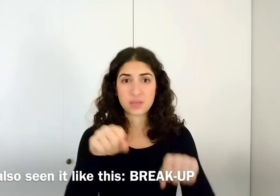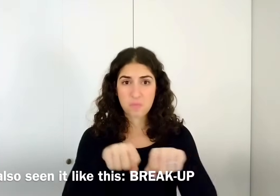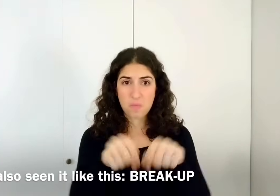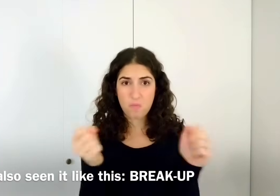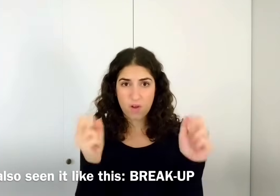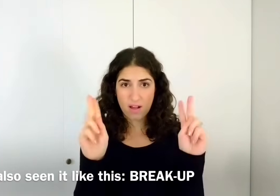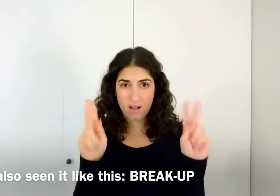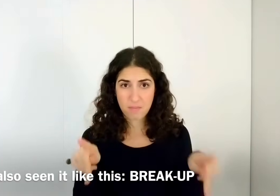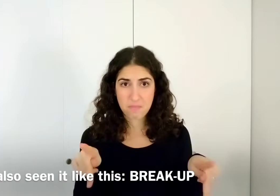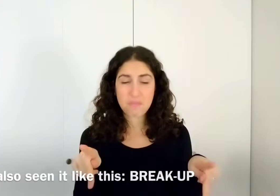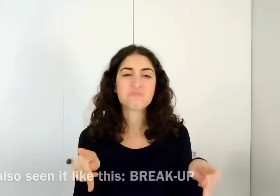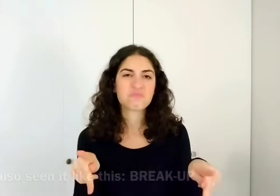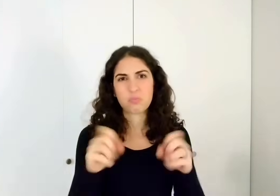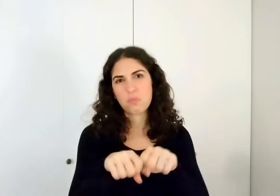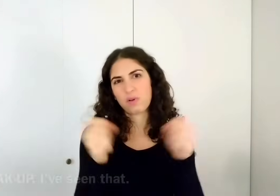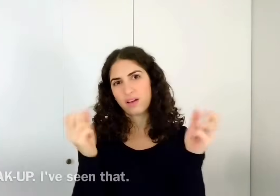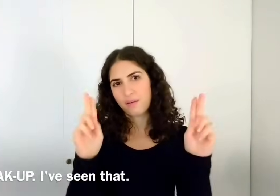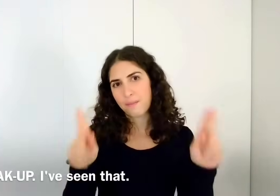Also, I've seen it as break up, like that.